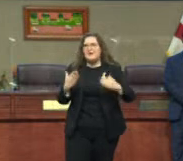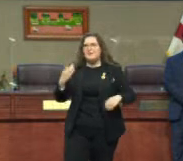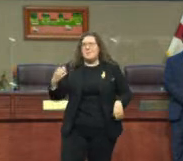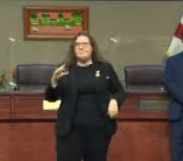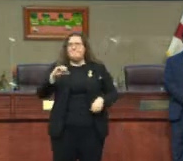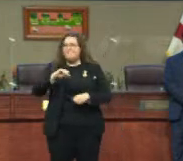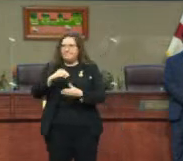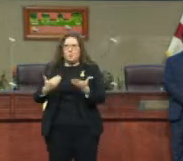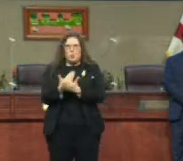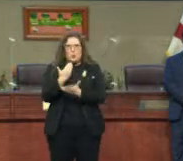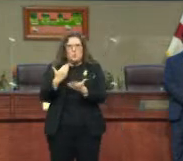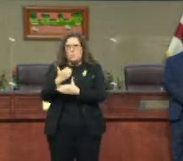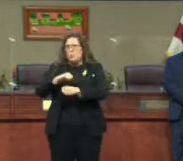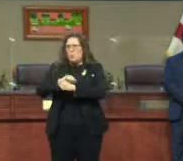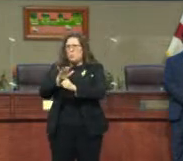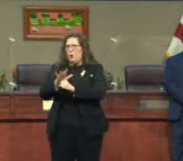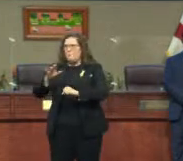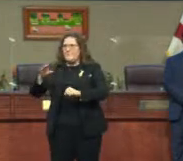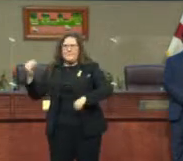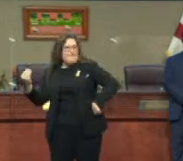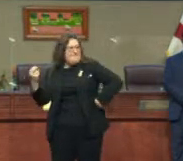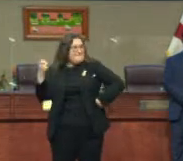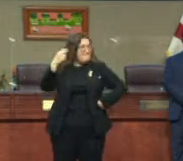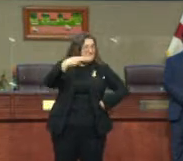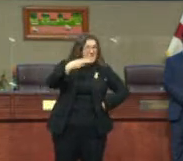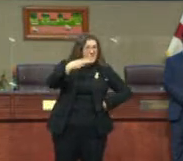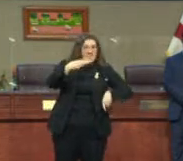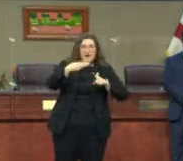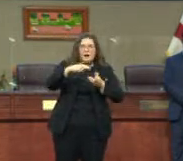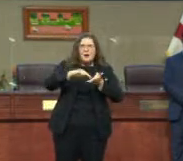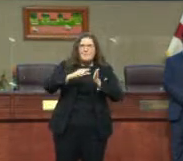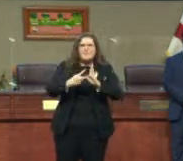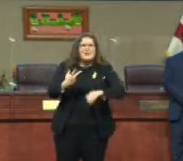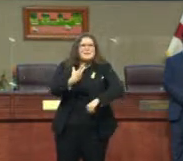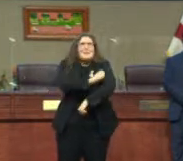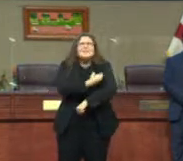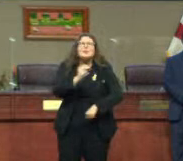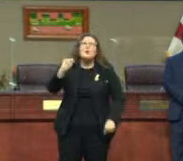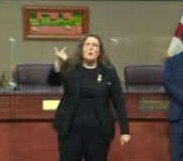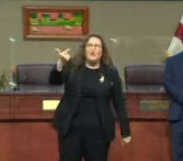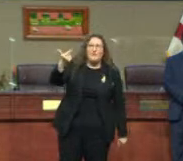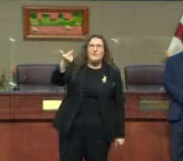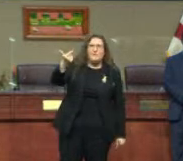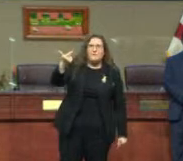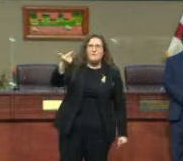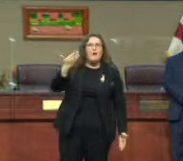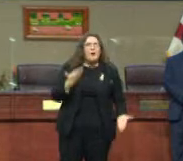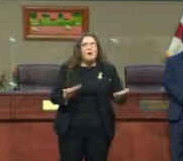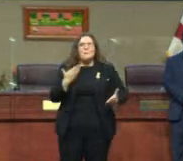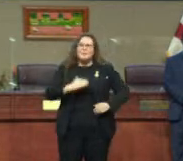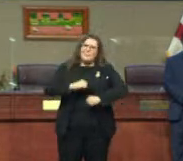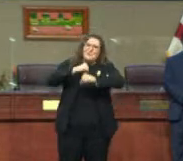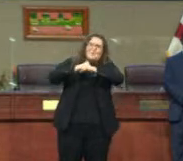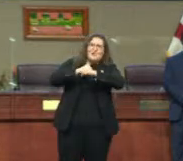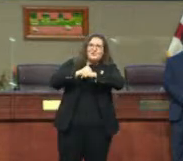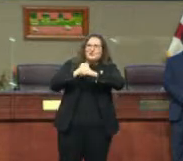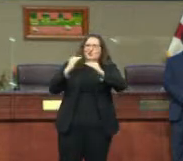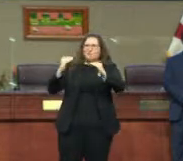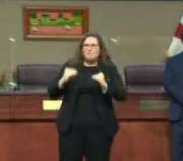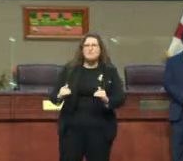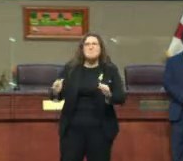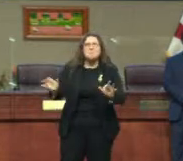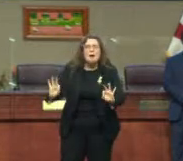vaccine, or at least decrease the effectiveness of some of the vaccines. So that's why we are trying to move so